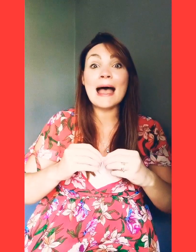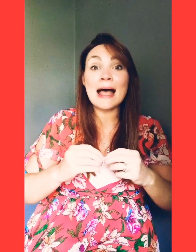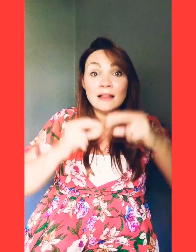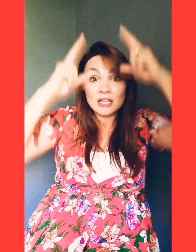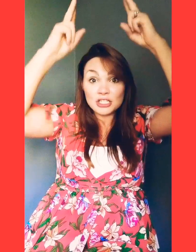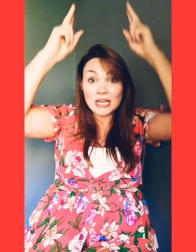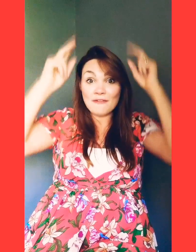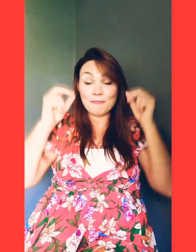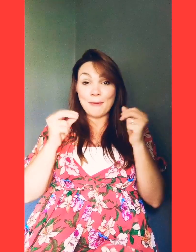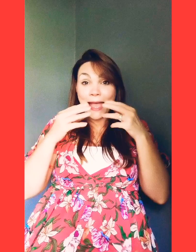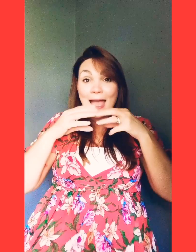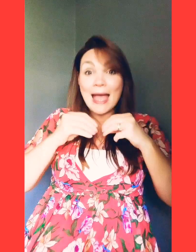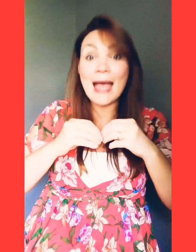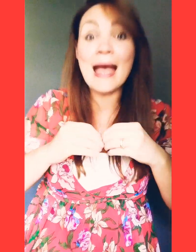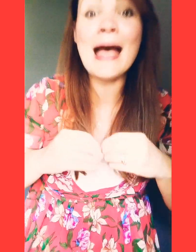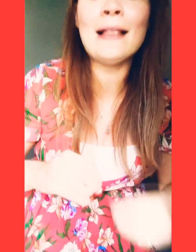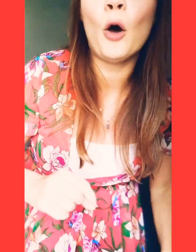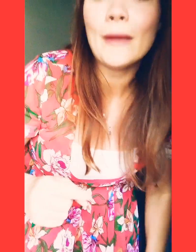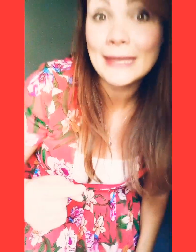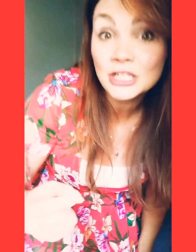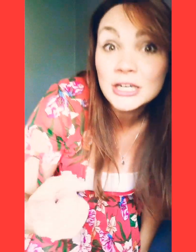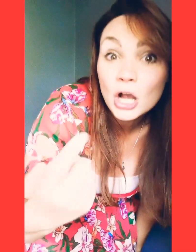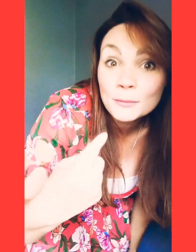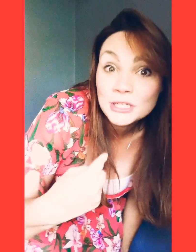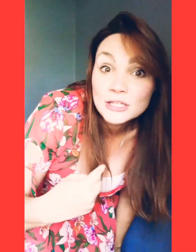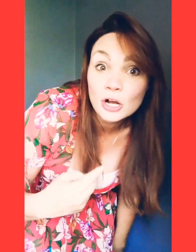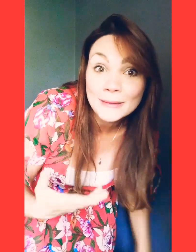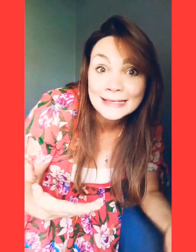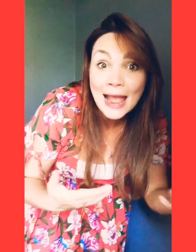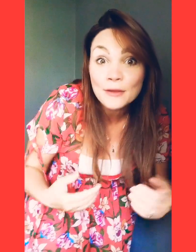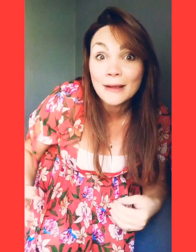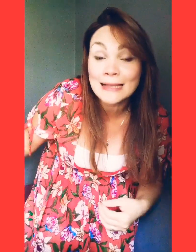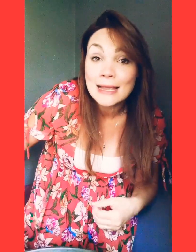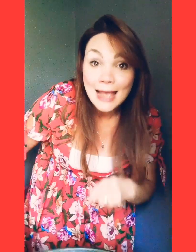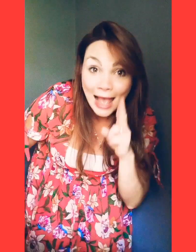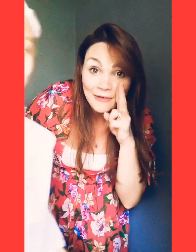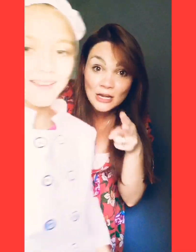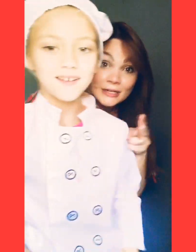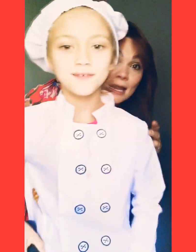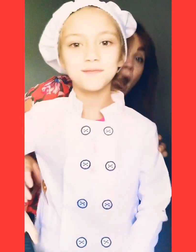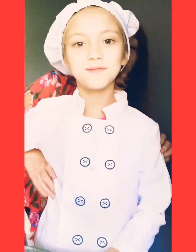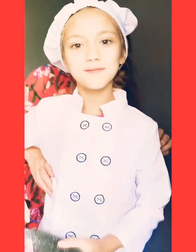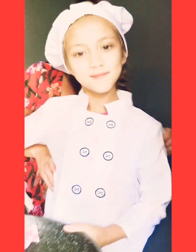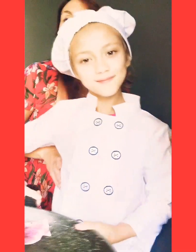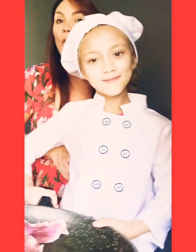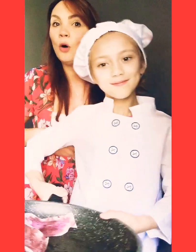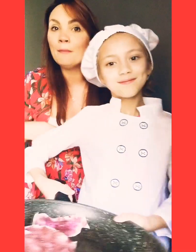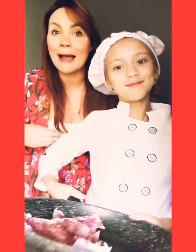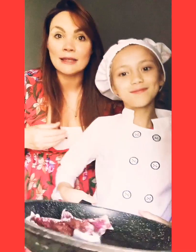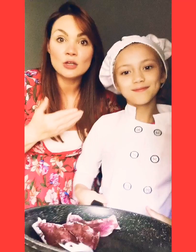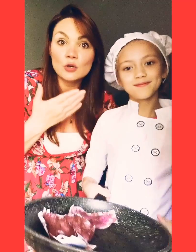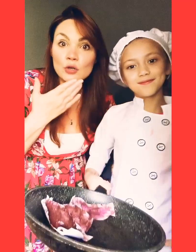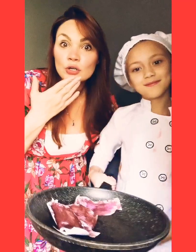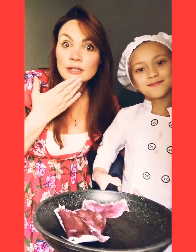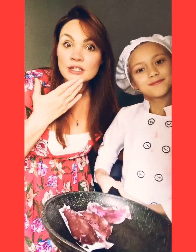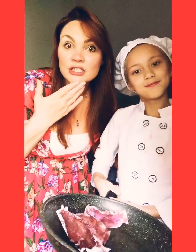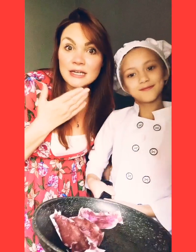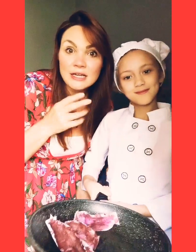Belle! Chef Belle! Oh, here she comes. She's coming now, you guys. Have a look at her. Oh, my goodness. She